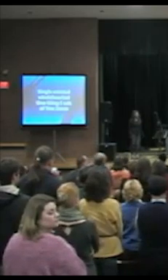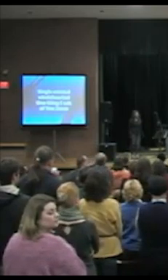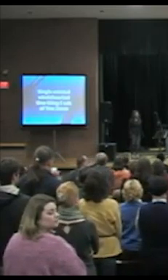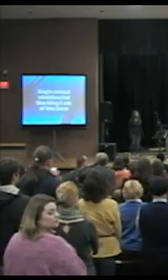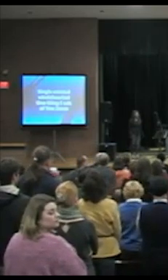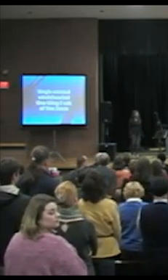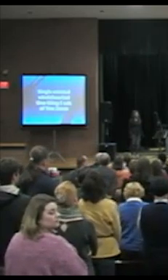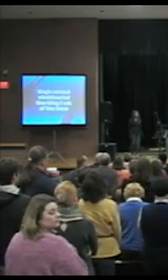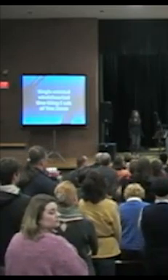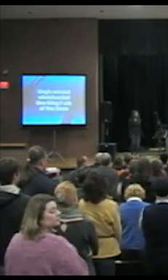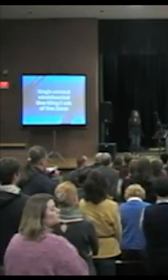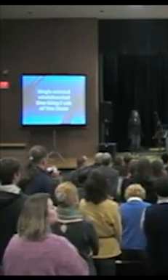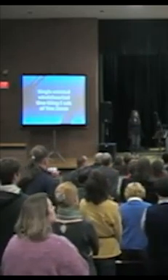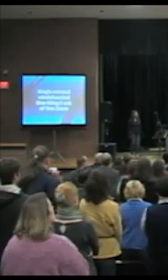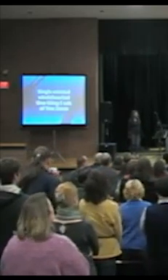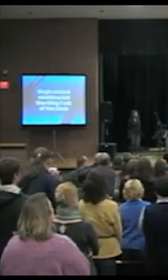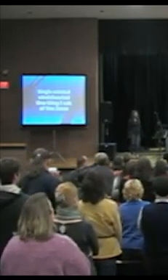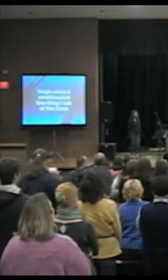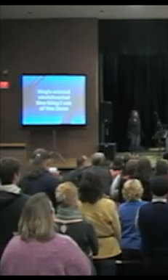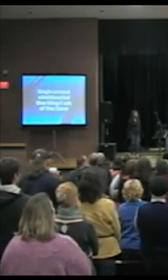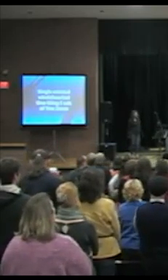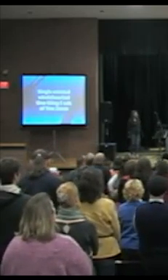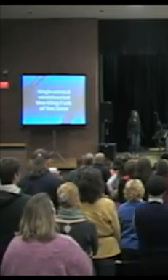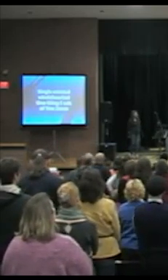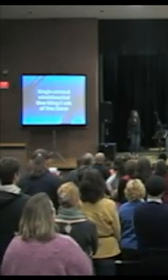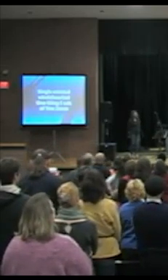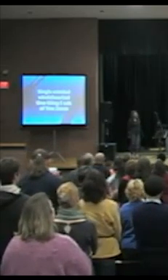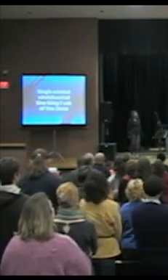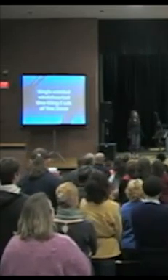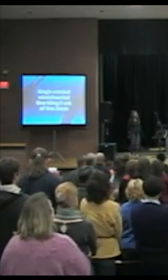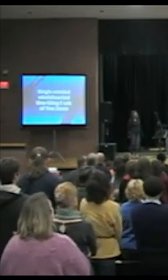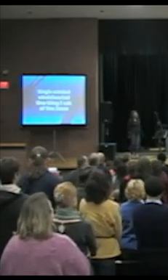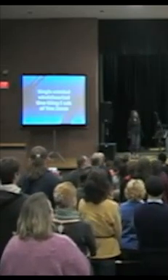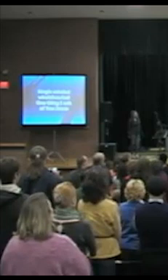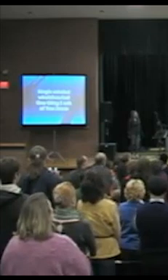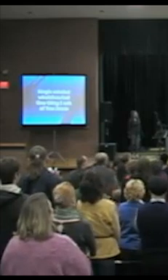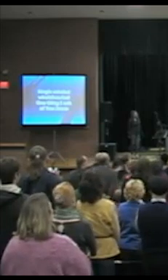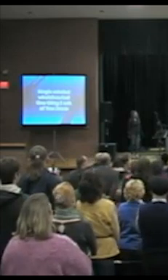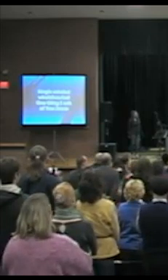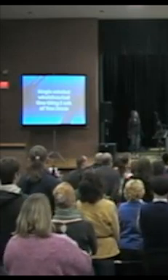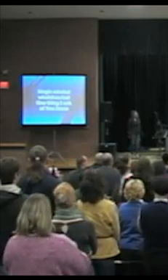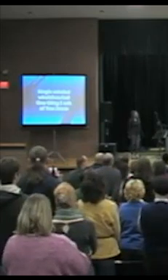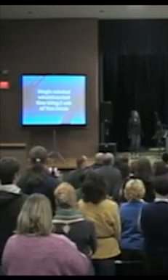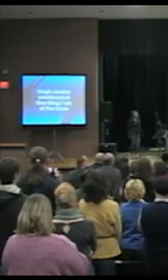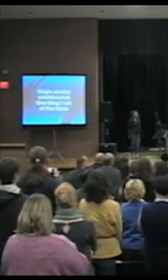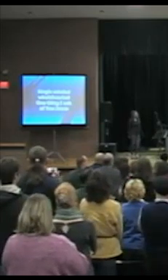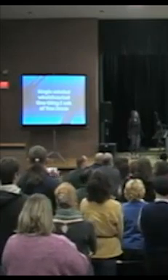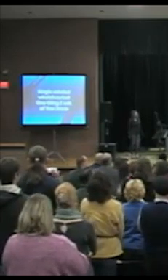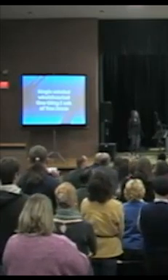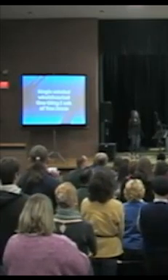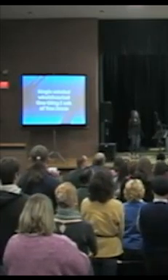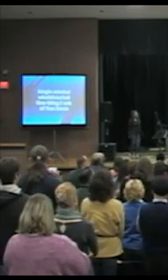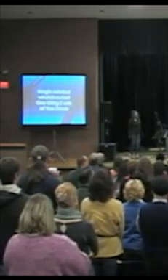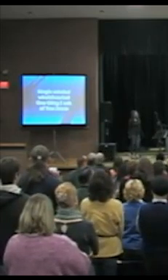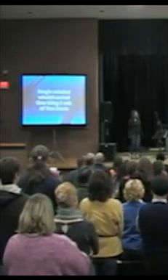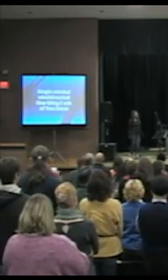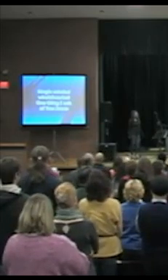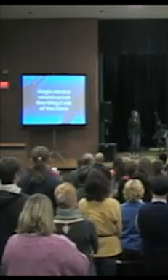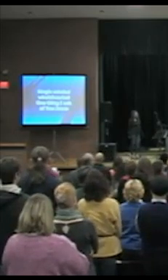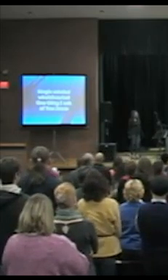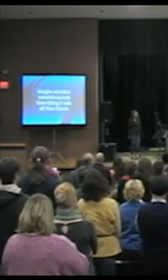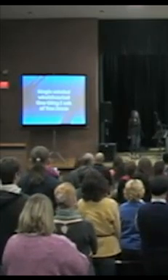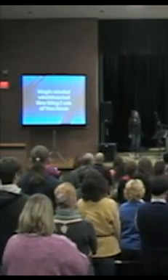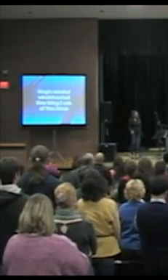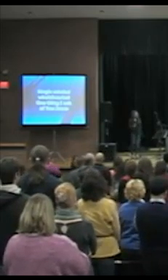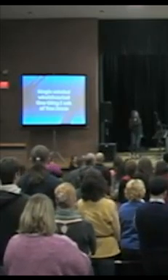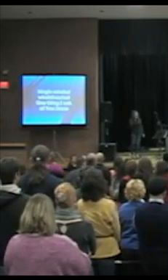Single-minded. Yeah, as we sing this song, if you want personal prayer, come to the altar, feel free. Hallelujah. We'd love to pray for you. I ask of